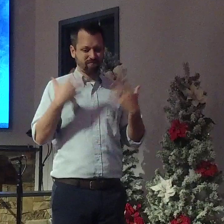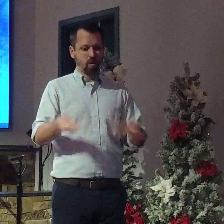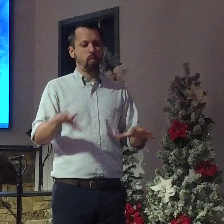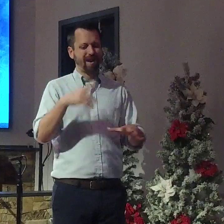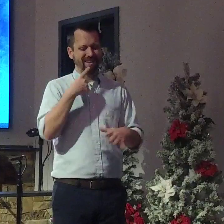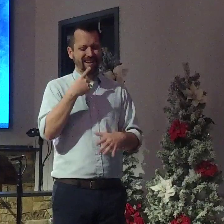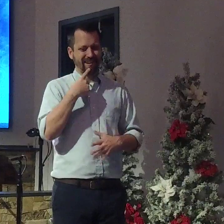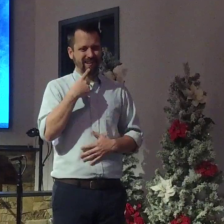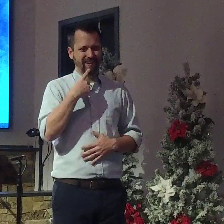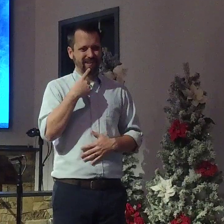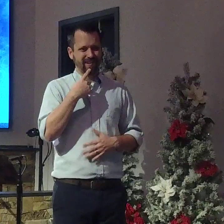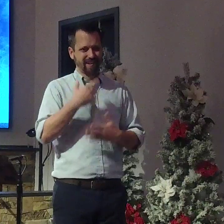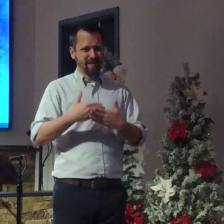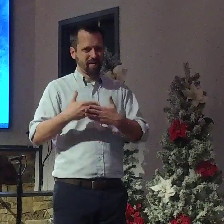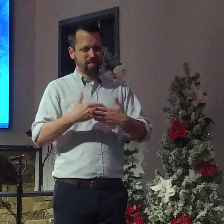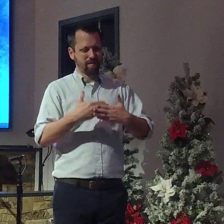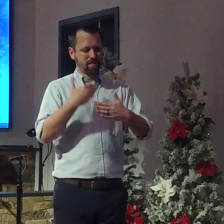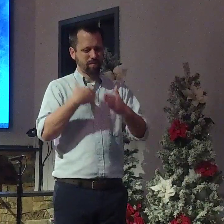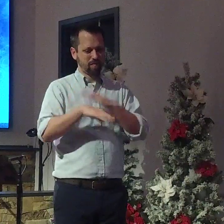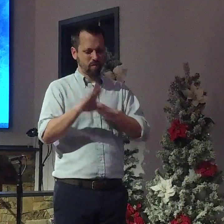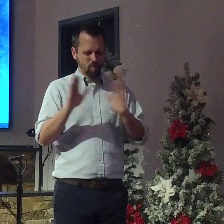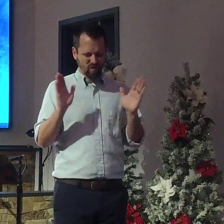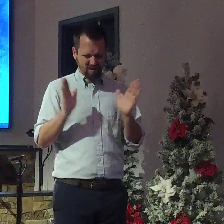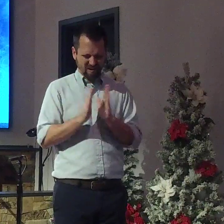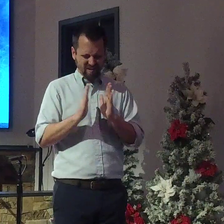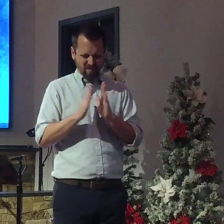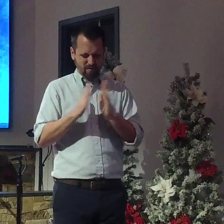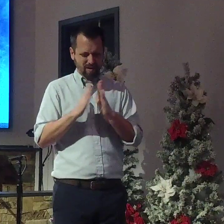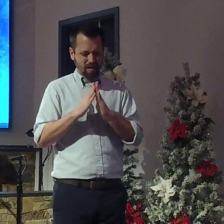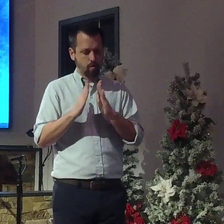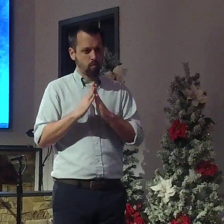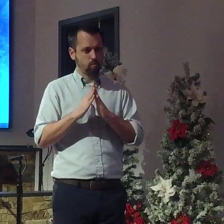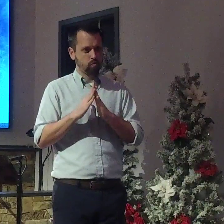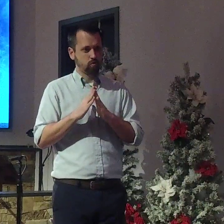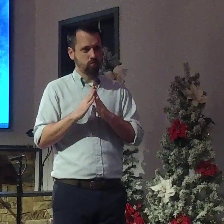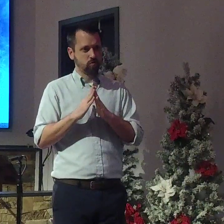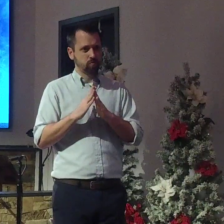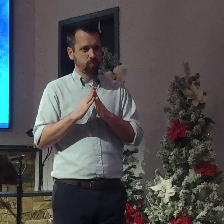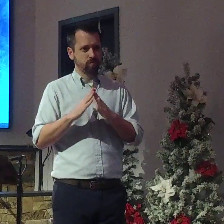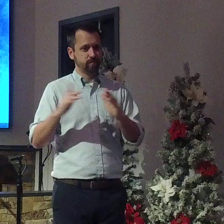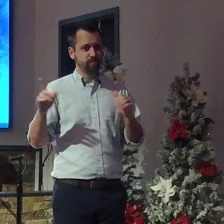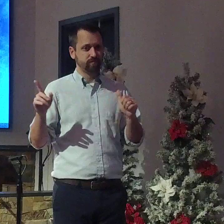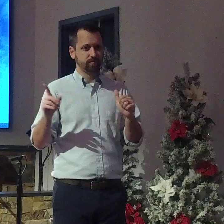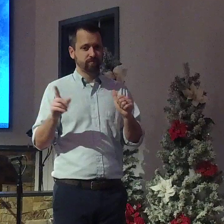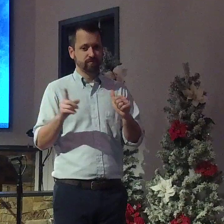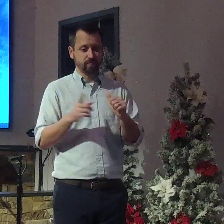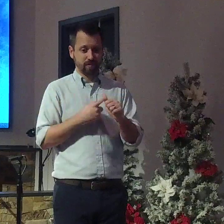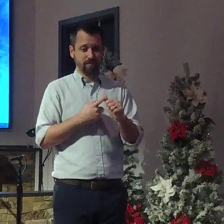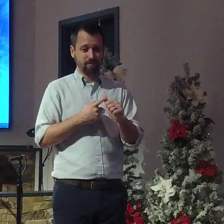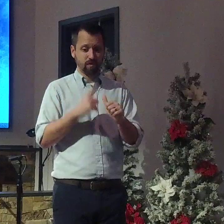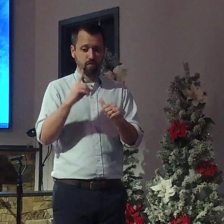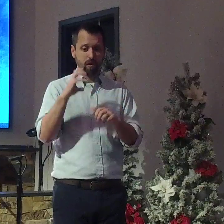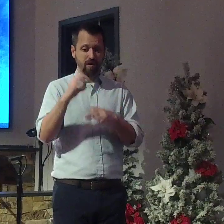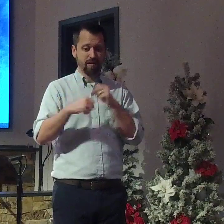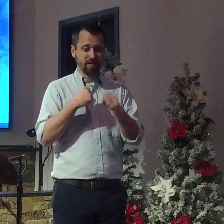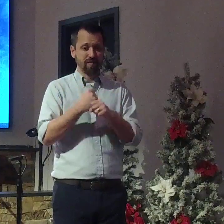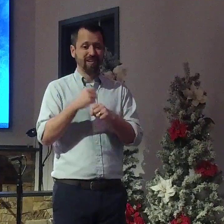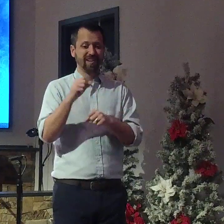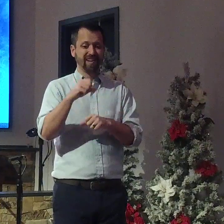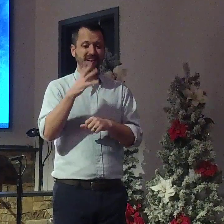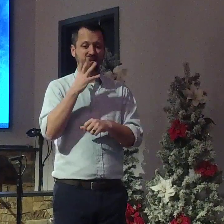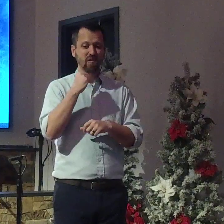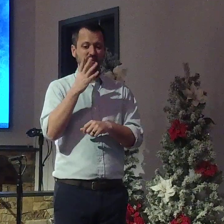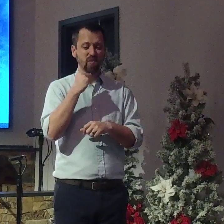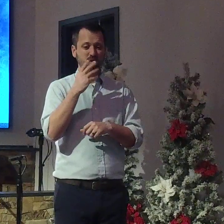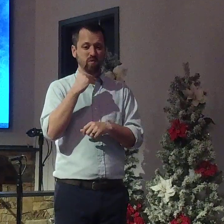child. So the Bible tells us the reason why that Joseph and Mary went to Bethlehem because of